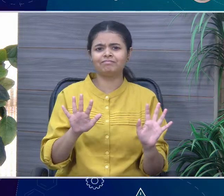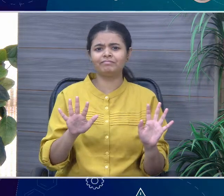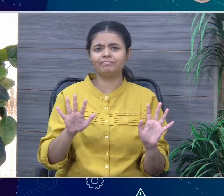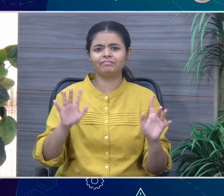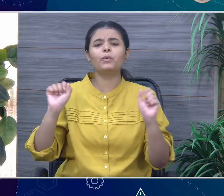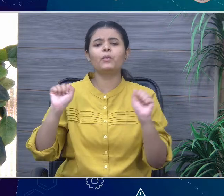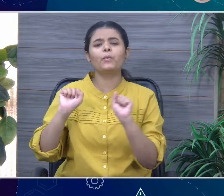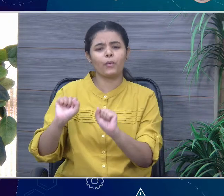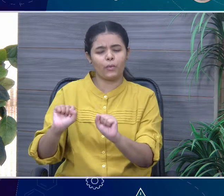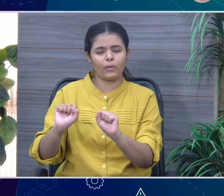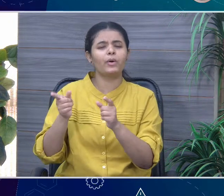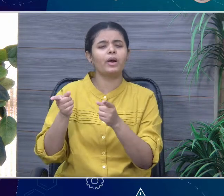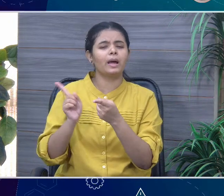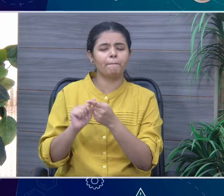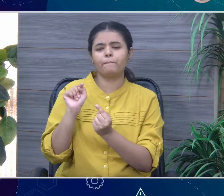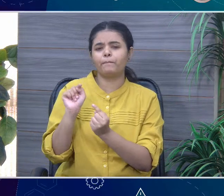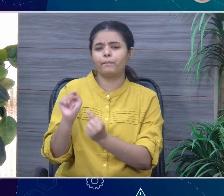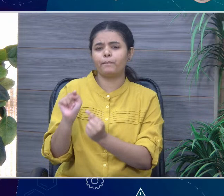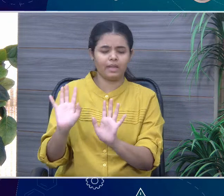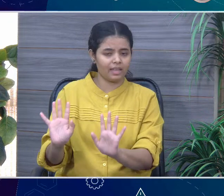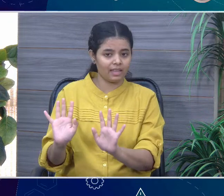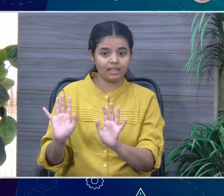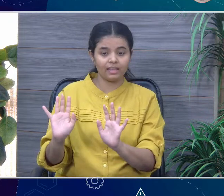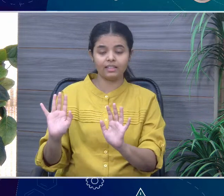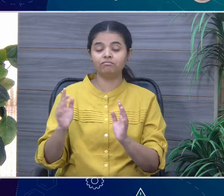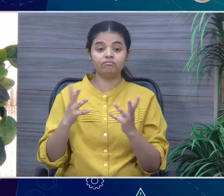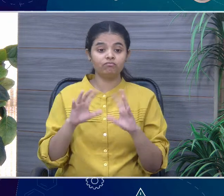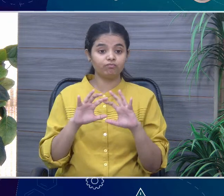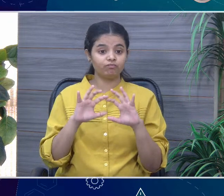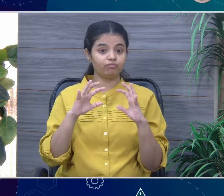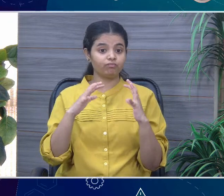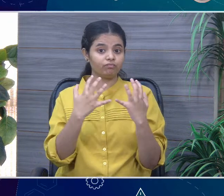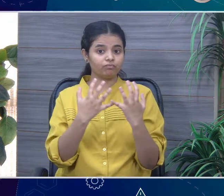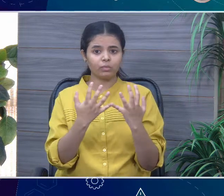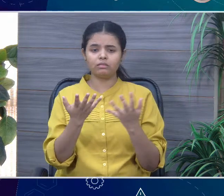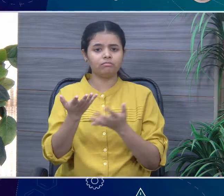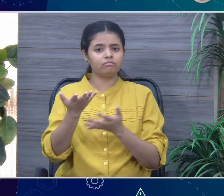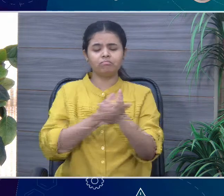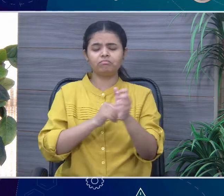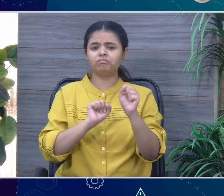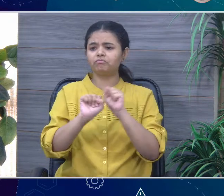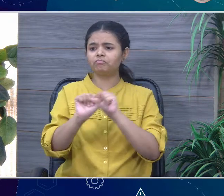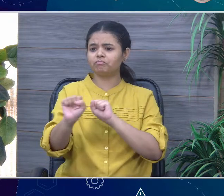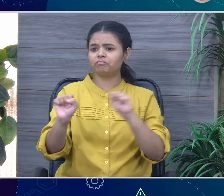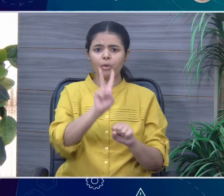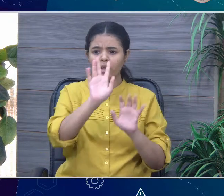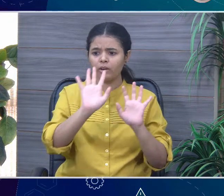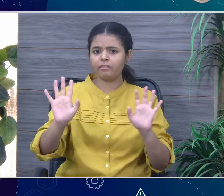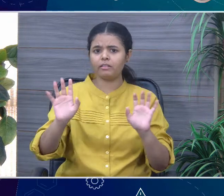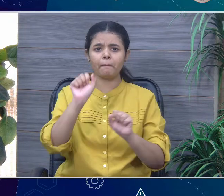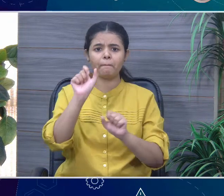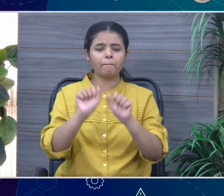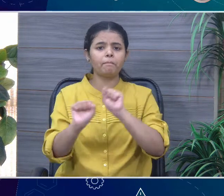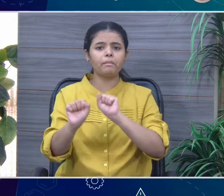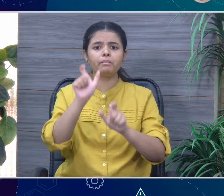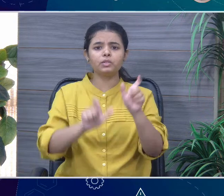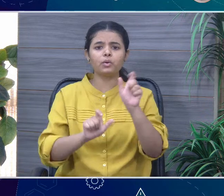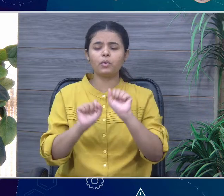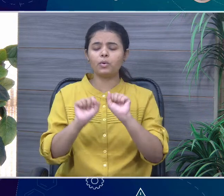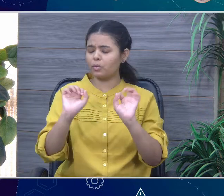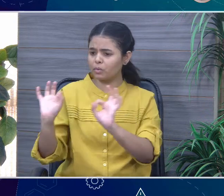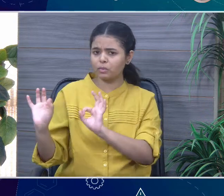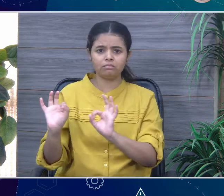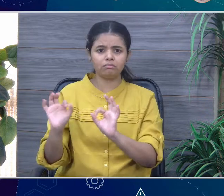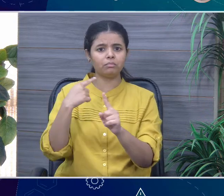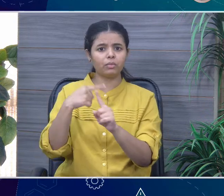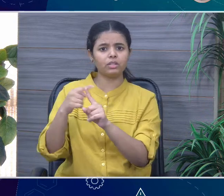in them. So it's their preference. In today's world, when we are giving value to each individual's preference, that is also